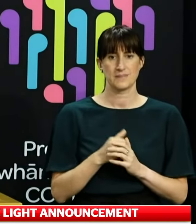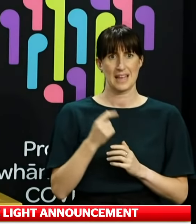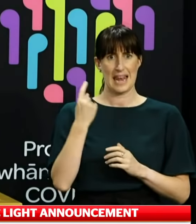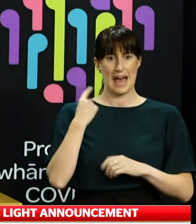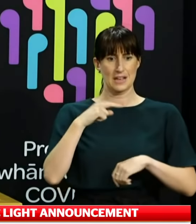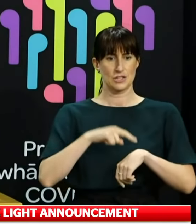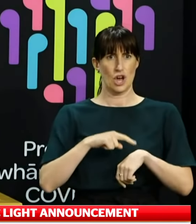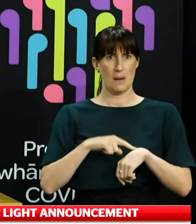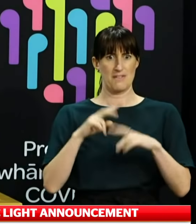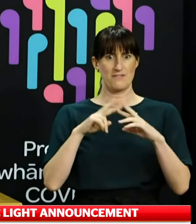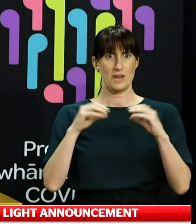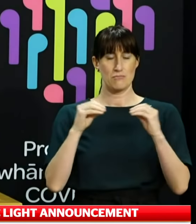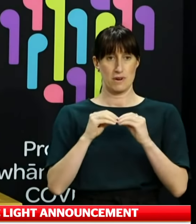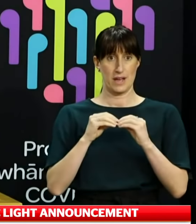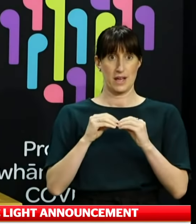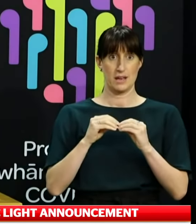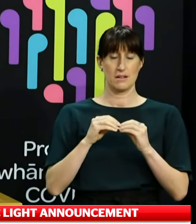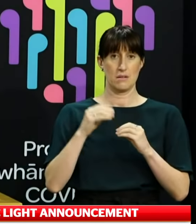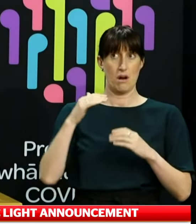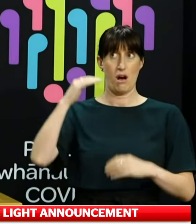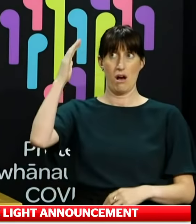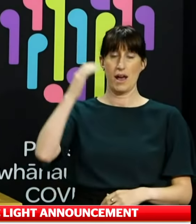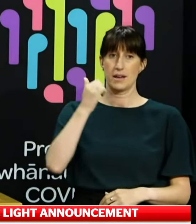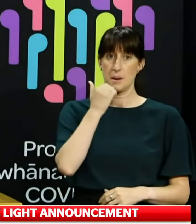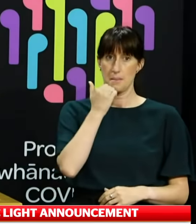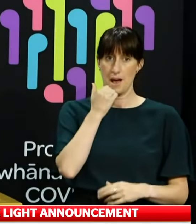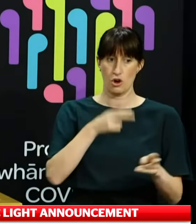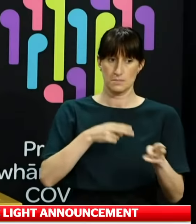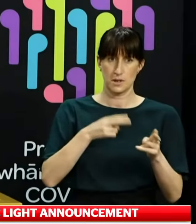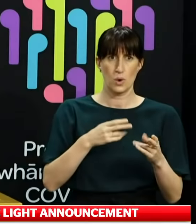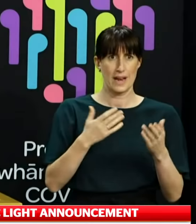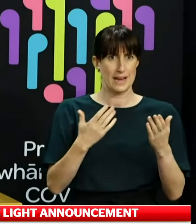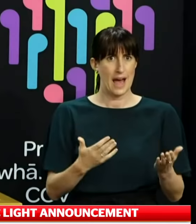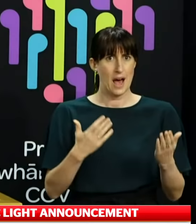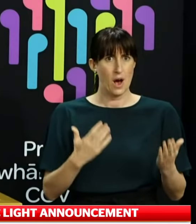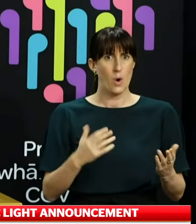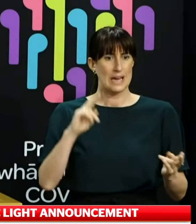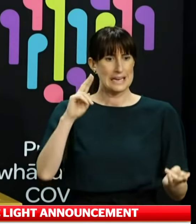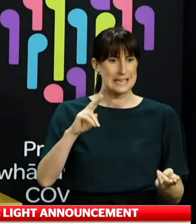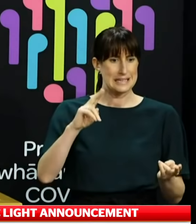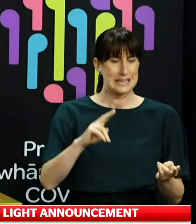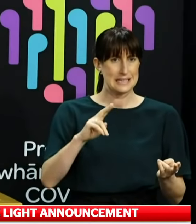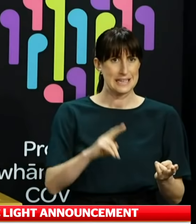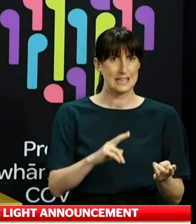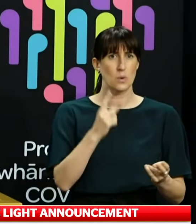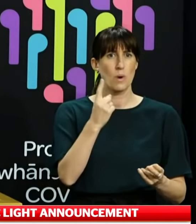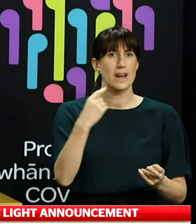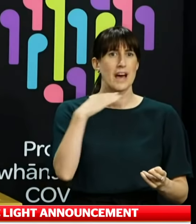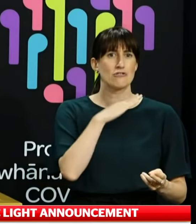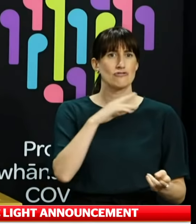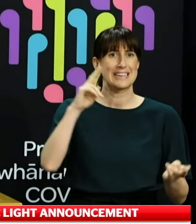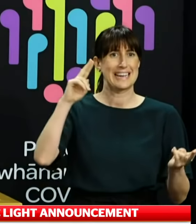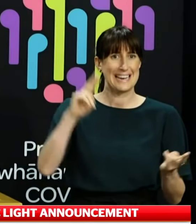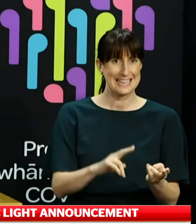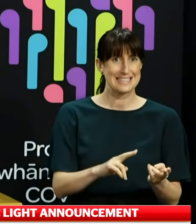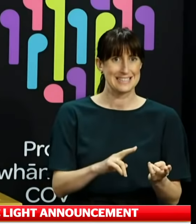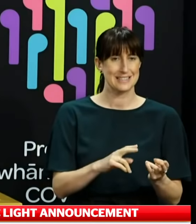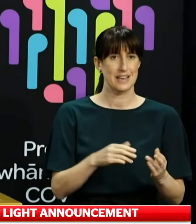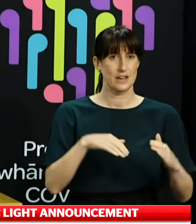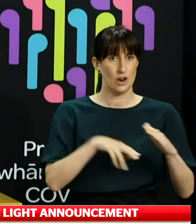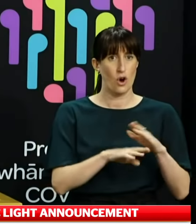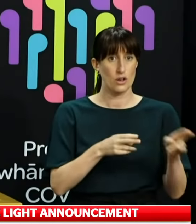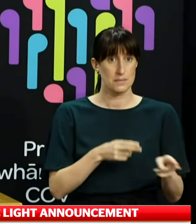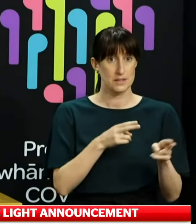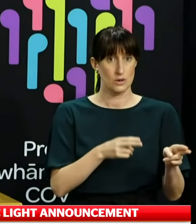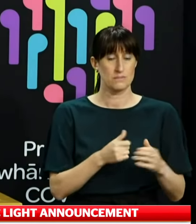all three Auckland hospitals are each reporting fewer than 100 patients with COVID-19 currently in hospital. And the extra good